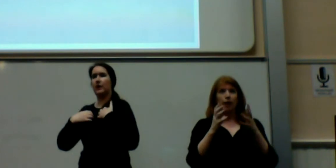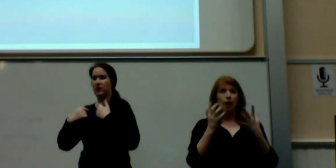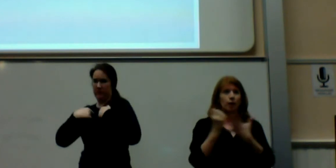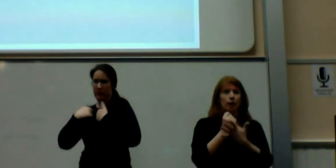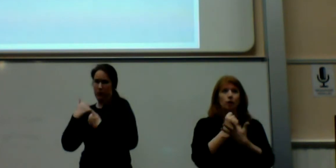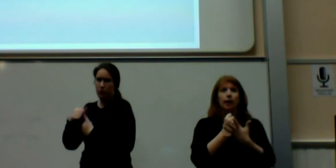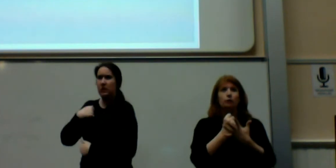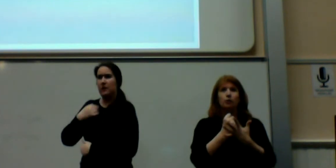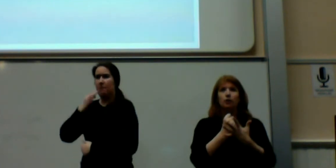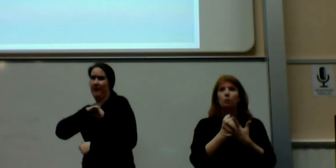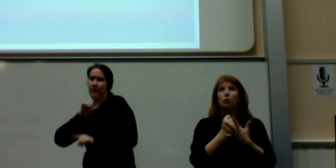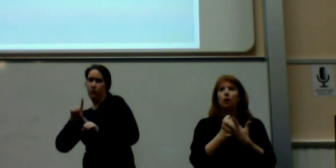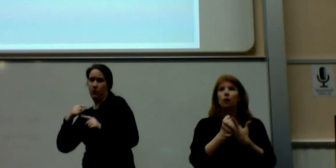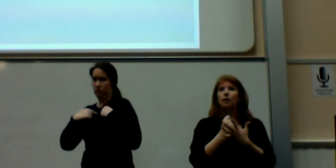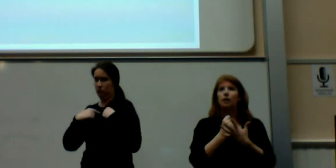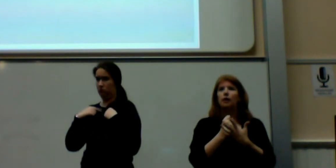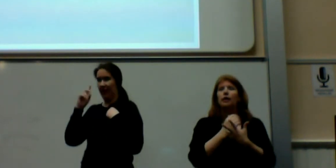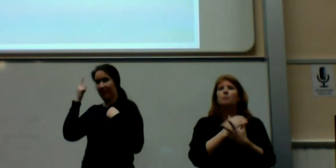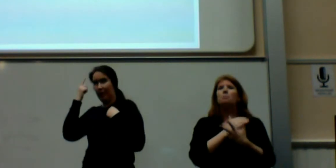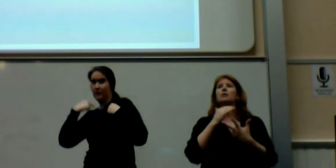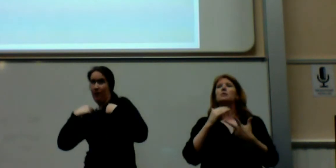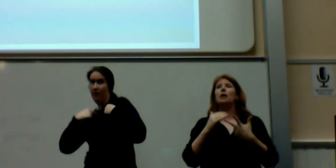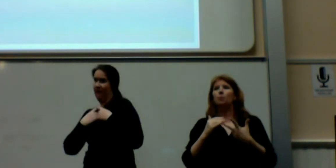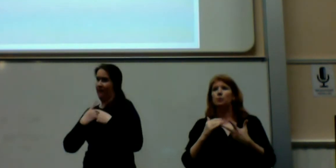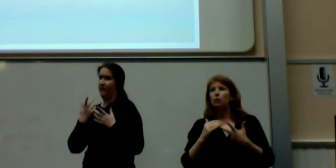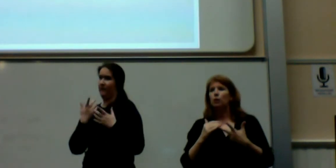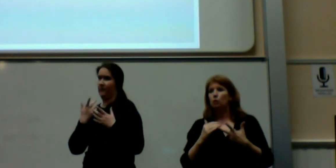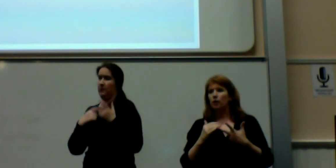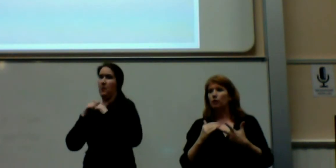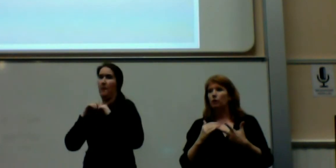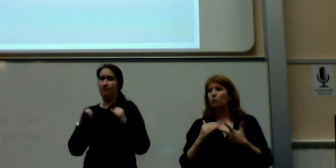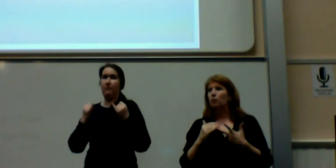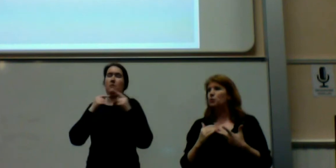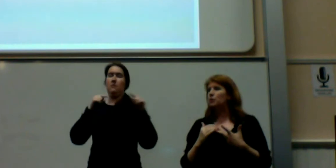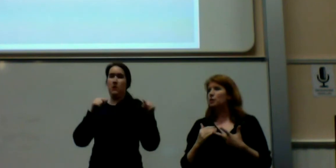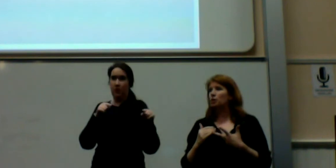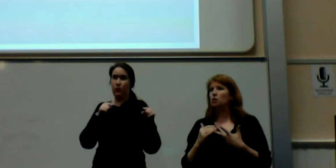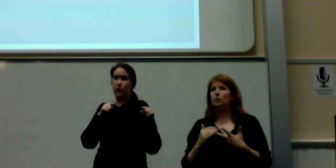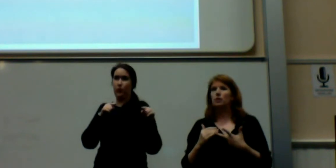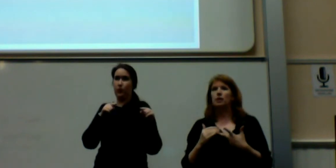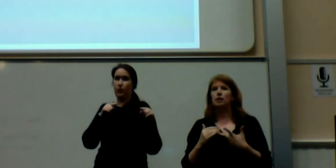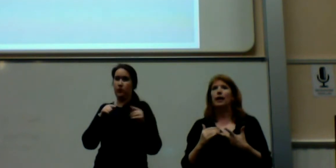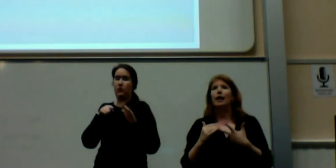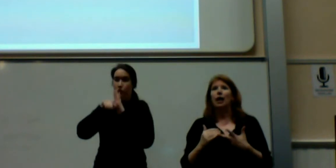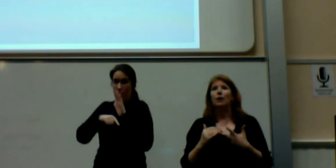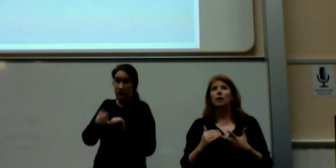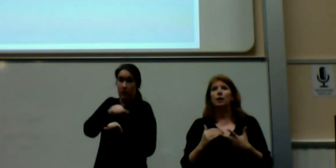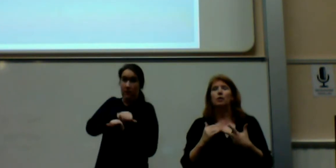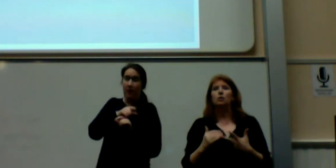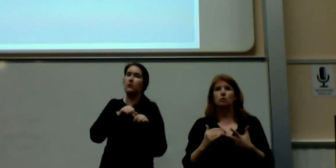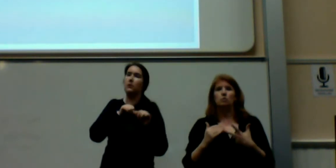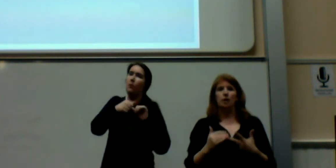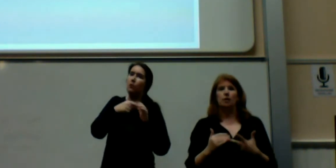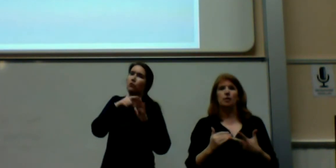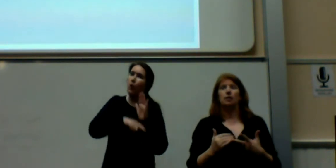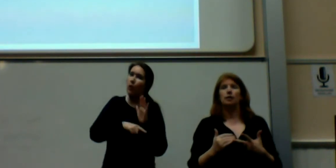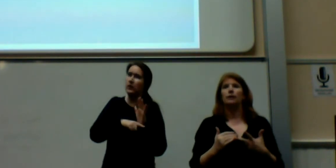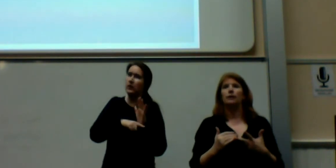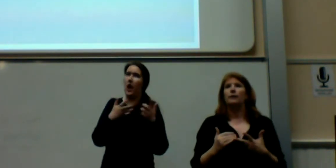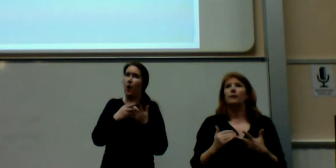me, how can I look out for number one, meets up with post-conventional reasoning. How can I do what is